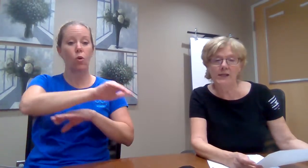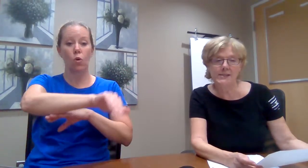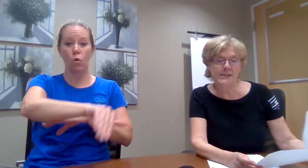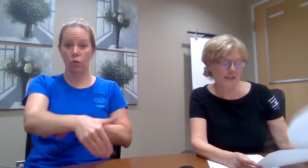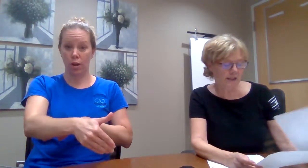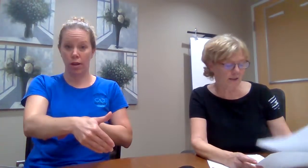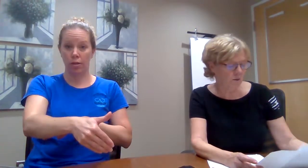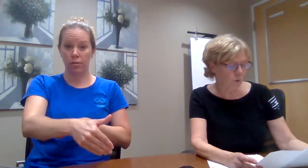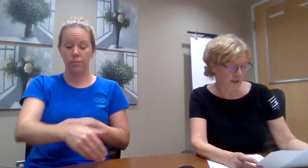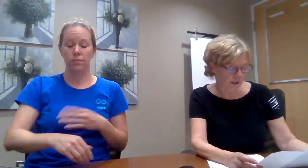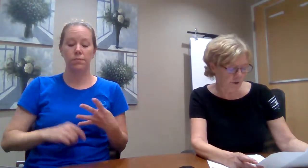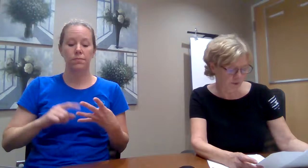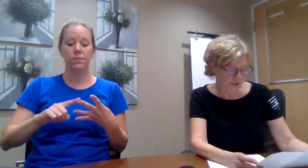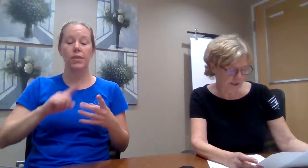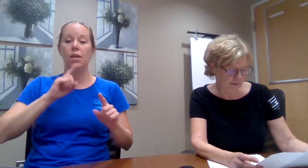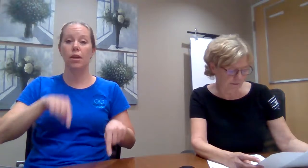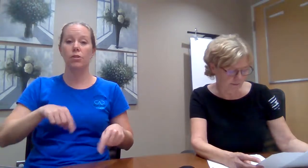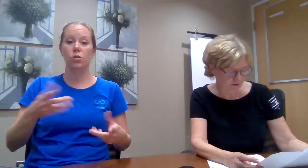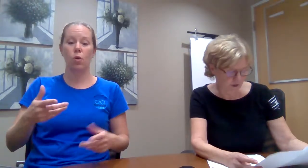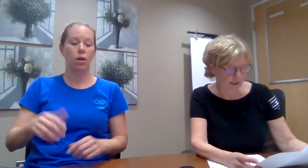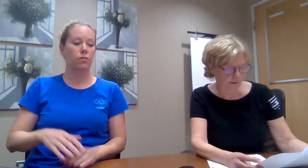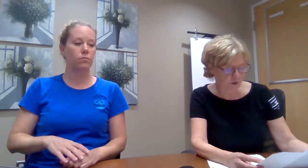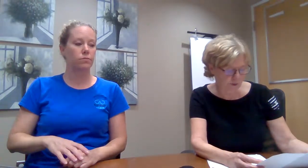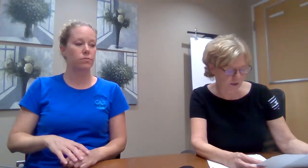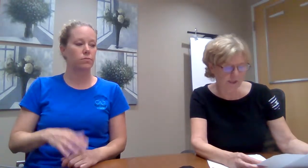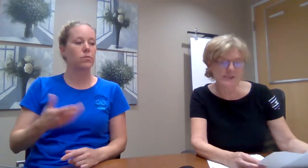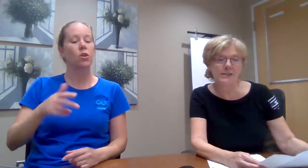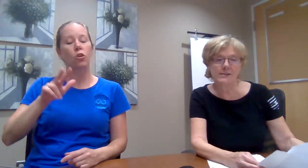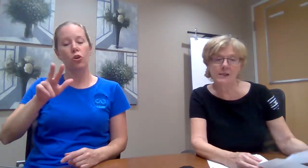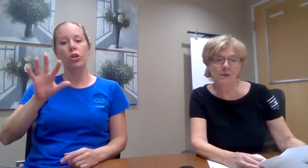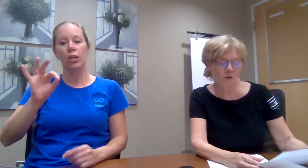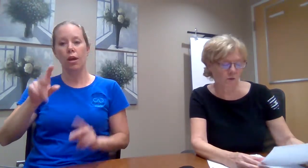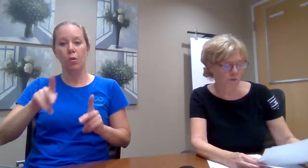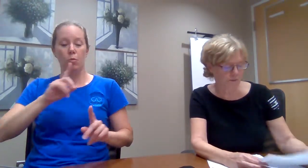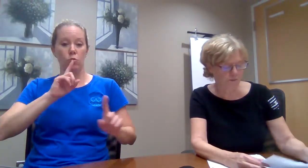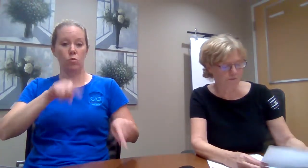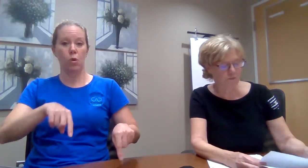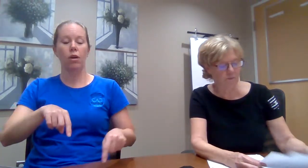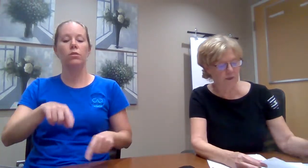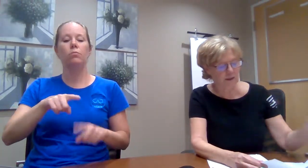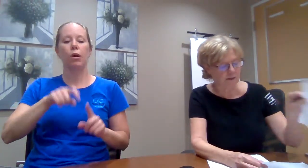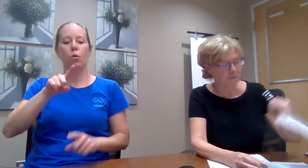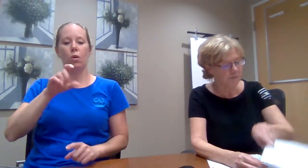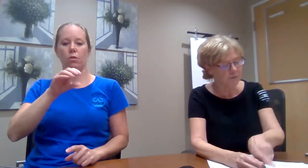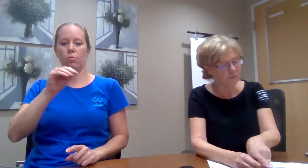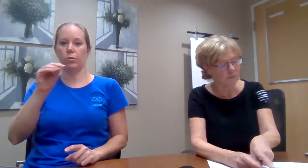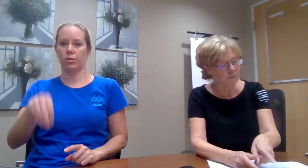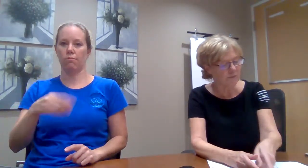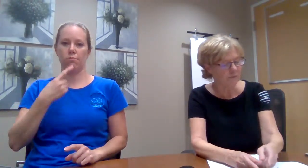an overnight stay? 100% of 39 respondents said no.